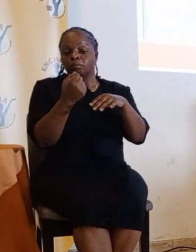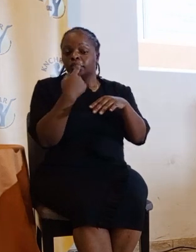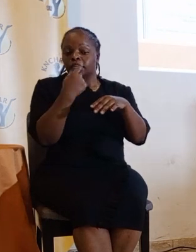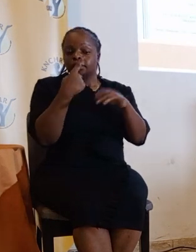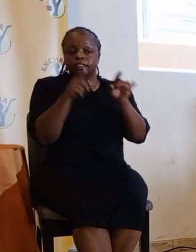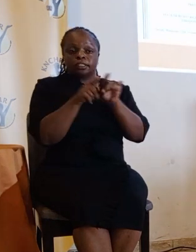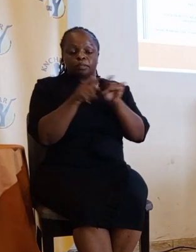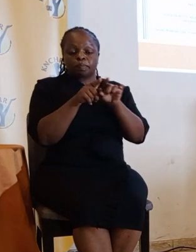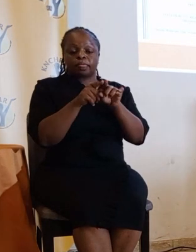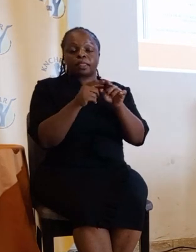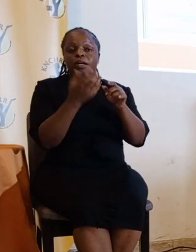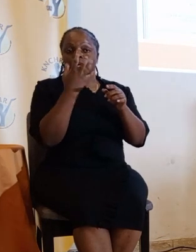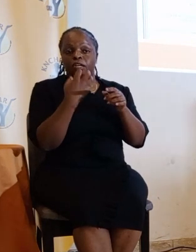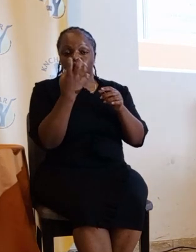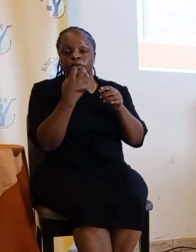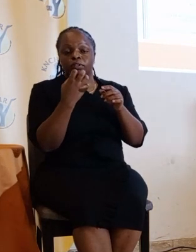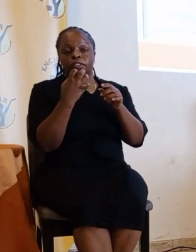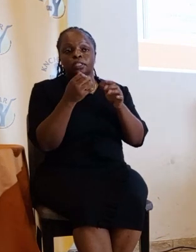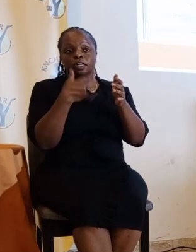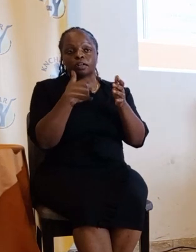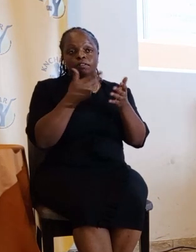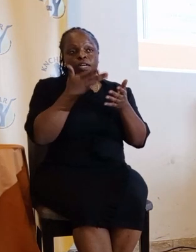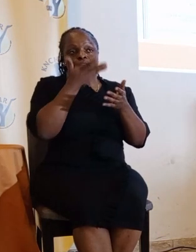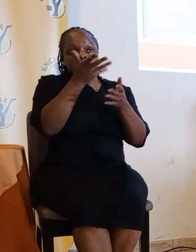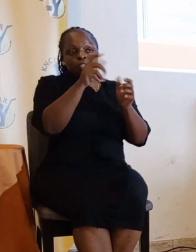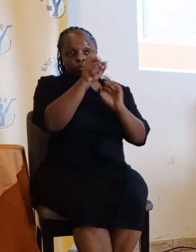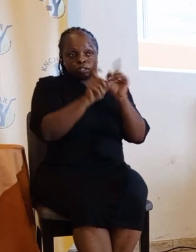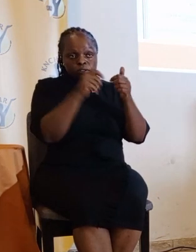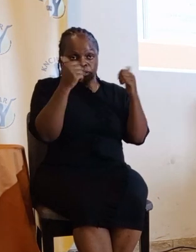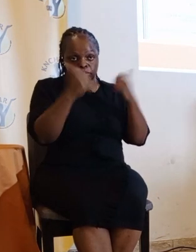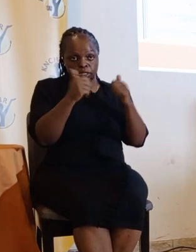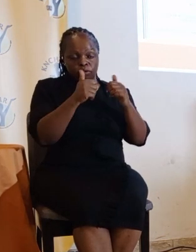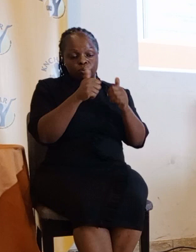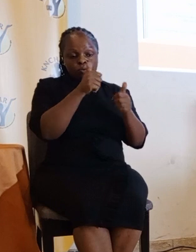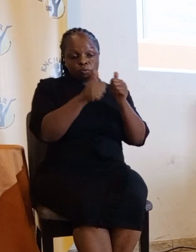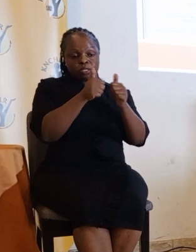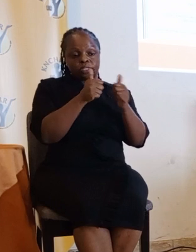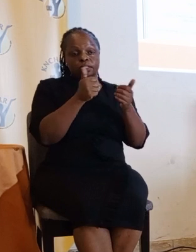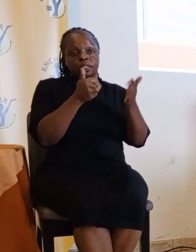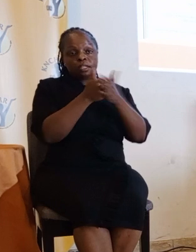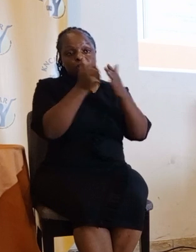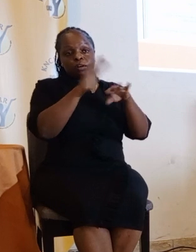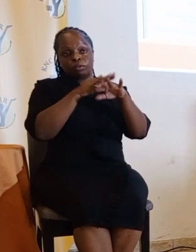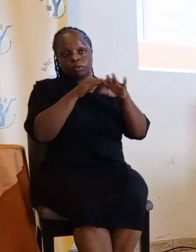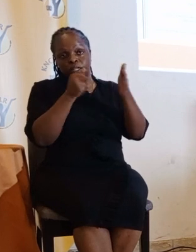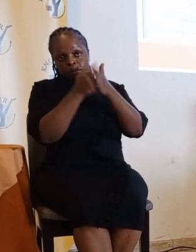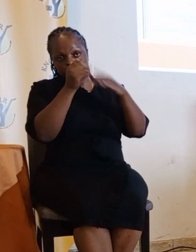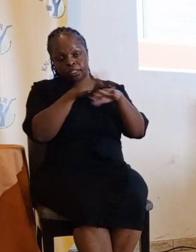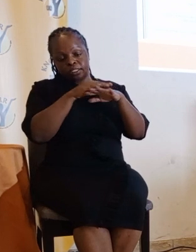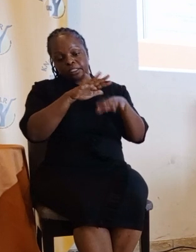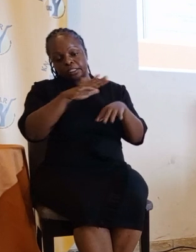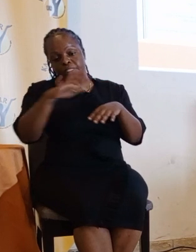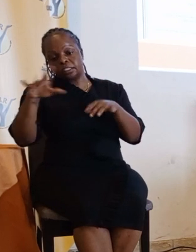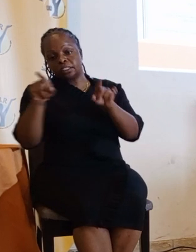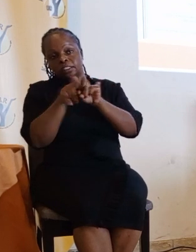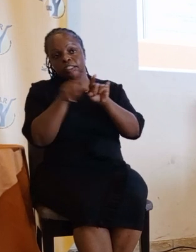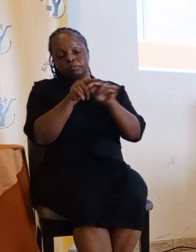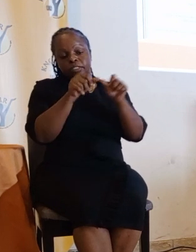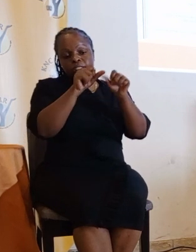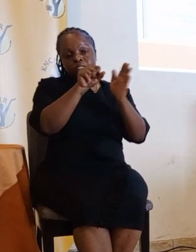animals. There are still unanswered questions raised with respect to the impact on seed and state